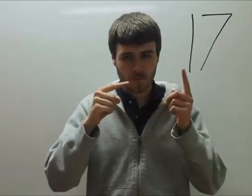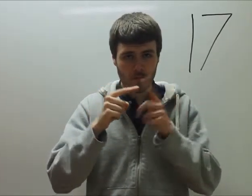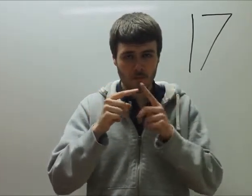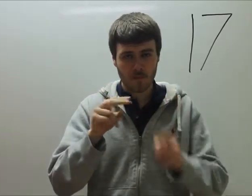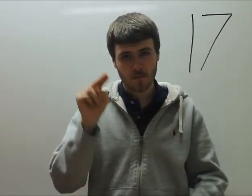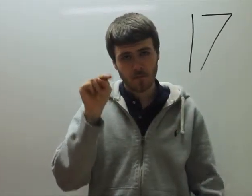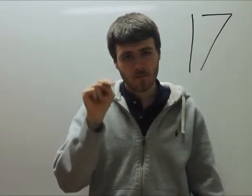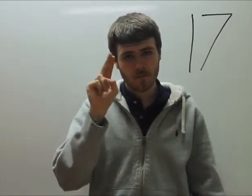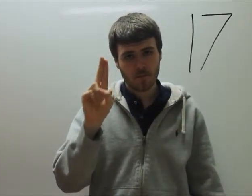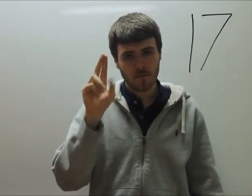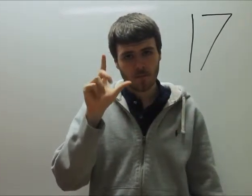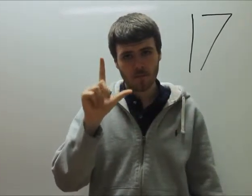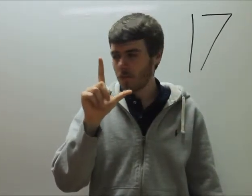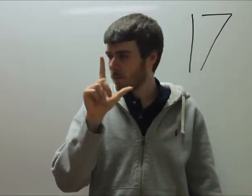When the null